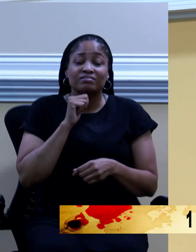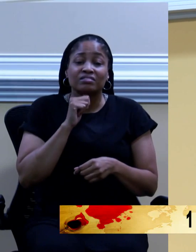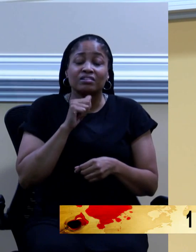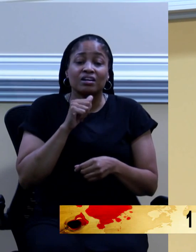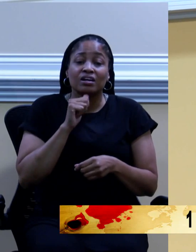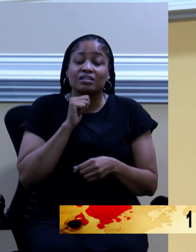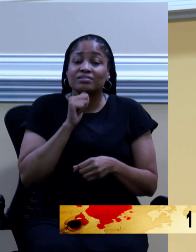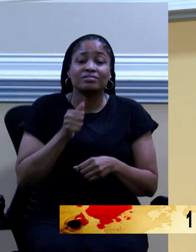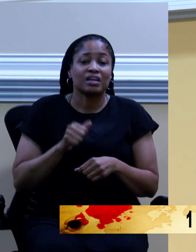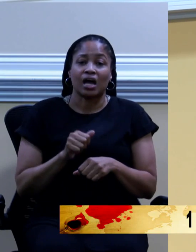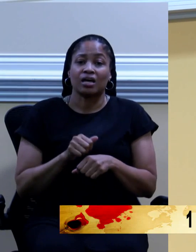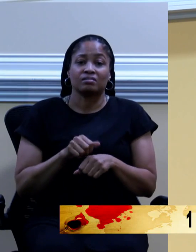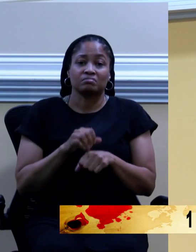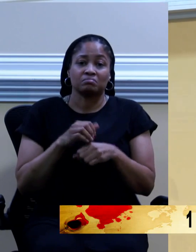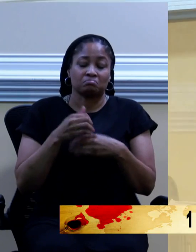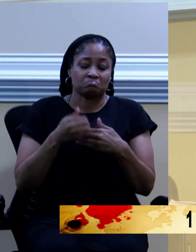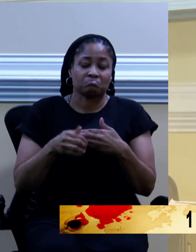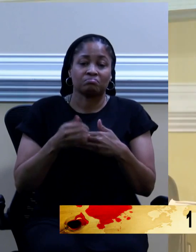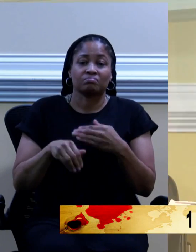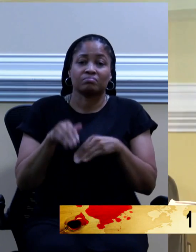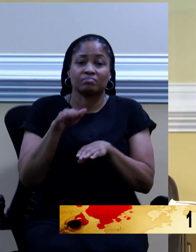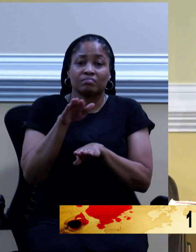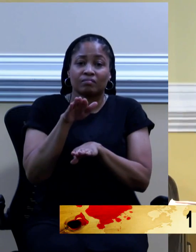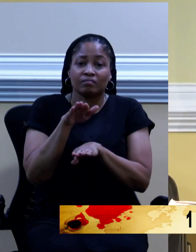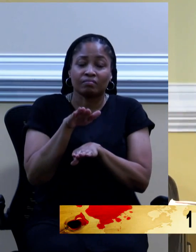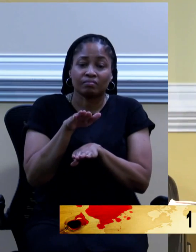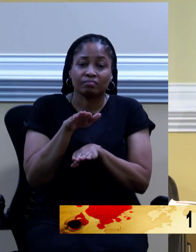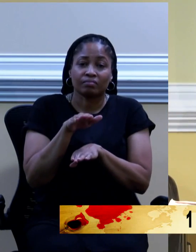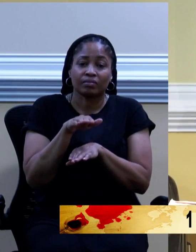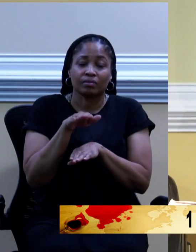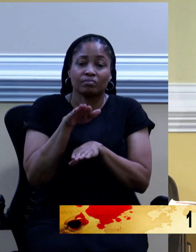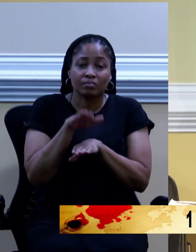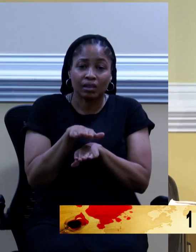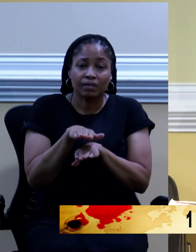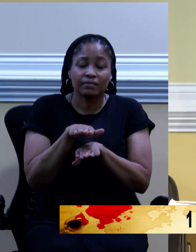is sacrificed for us. Wait a minute. Who's our Passover? Jesus.